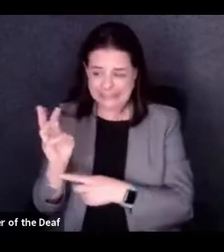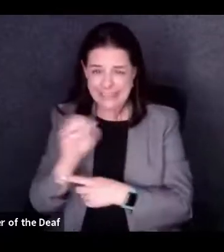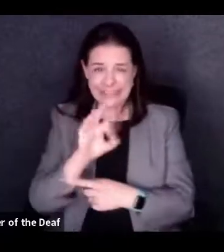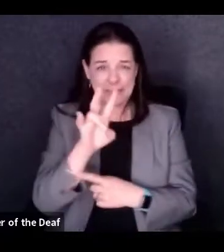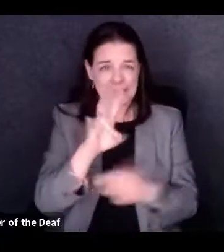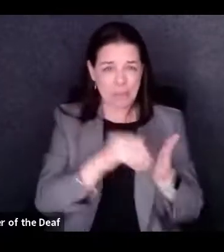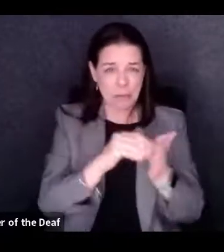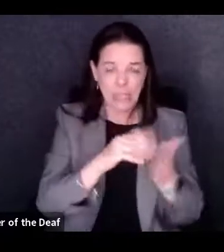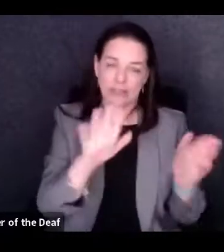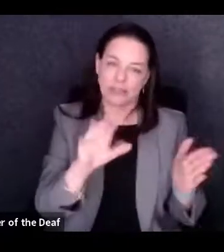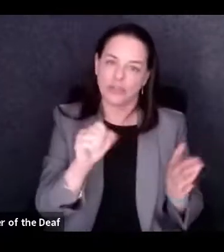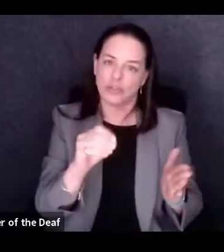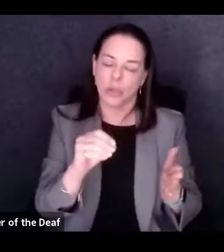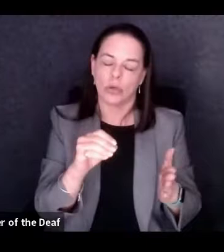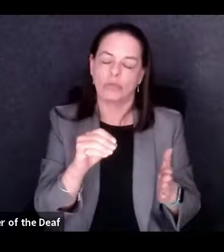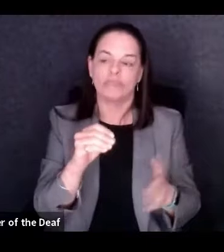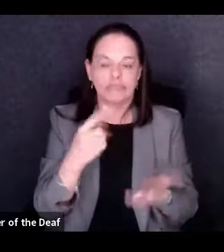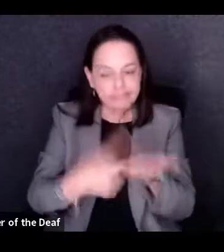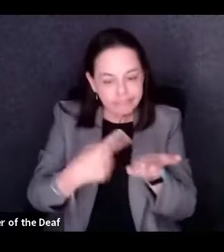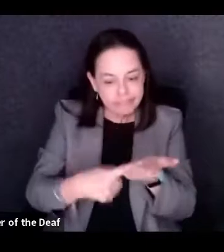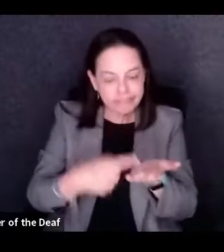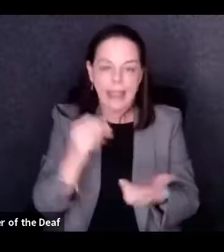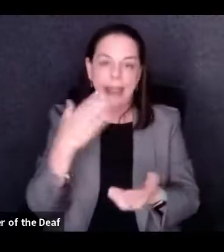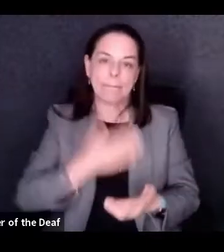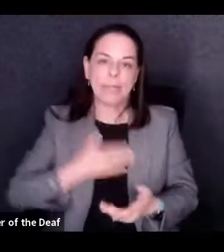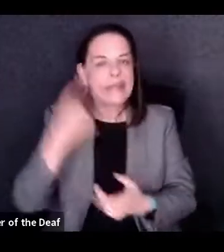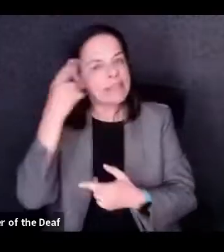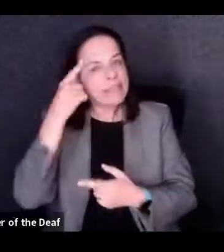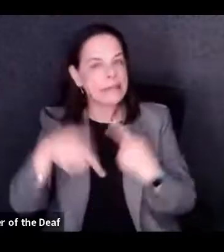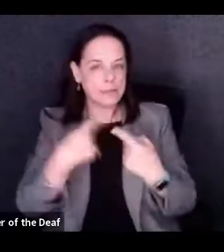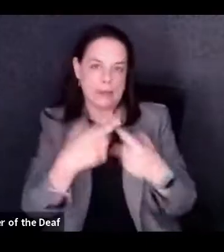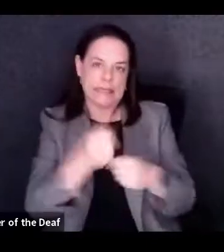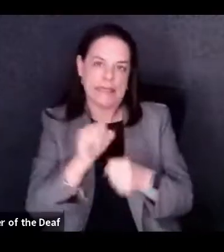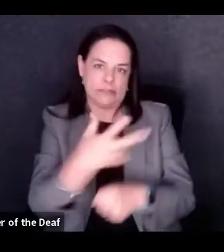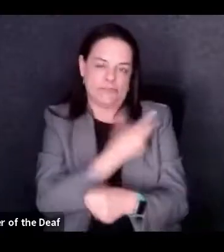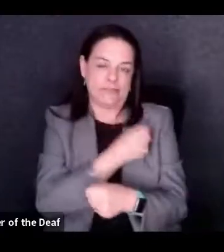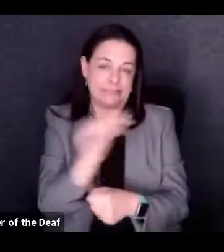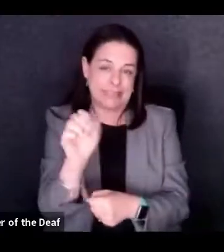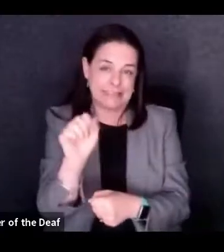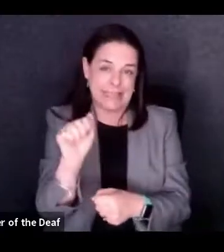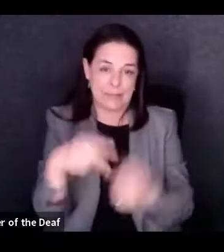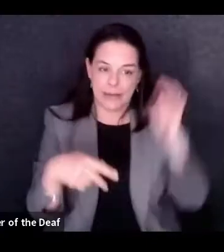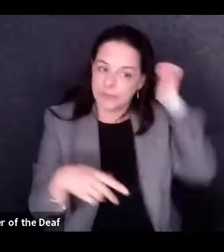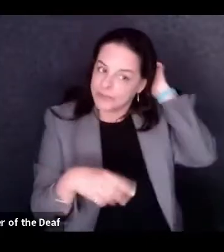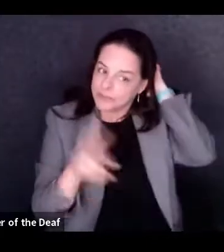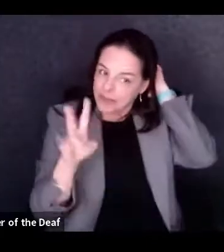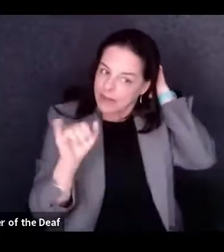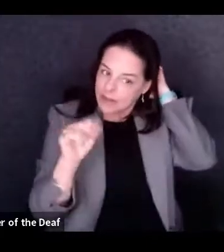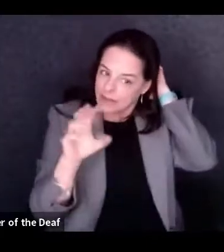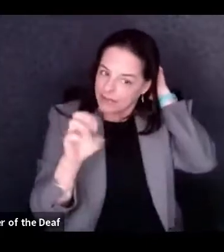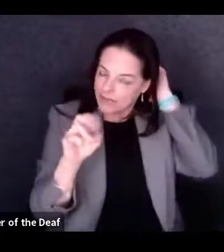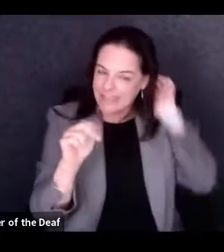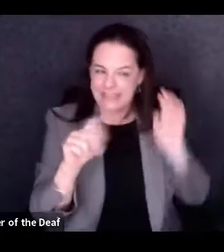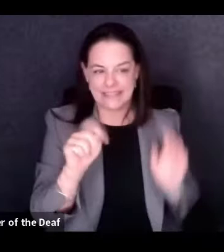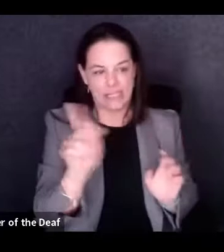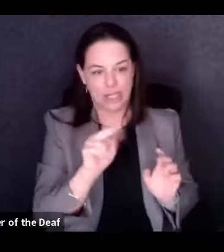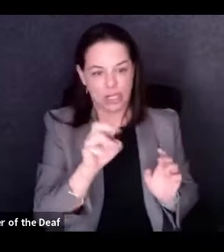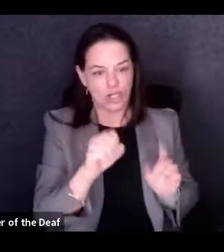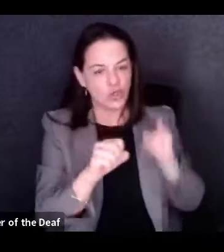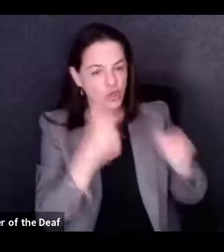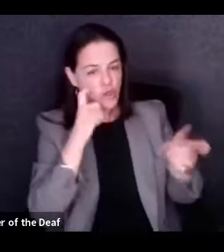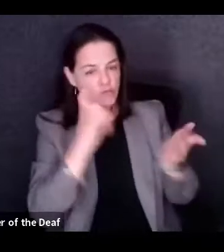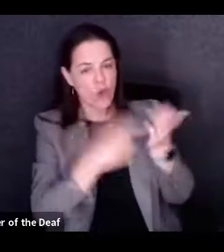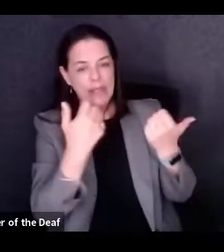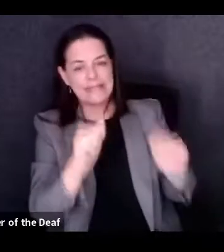please consider getting vaccinated as soon as you can. Vincent with Knox News, are you seeing any group in particular as a hotspot